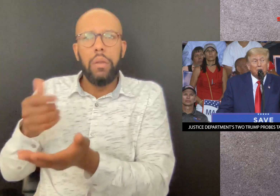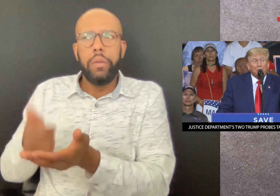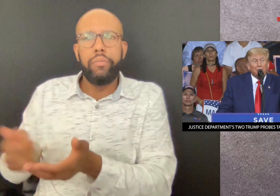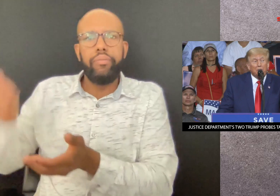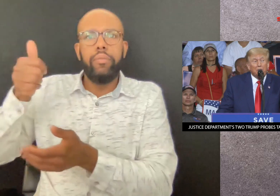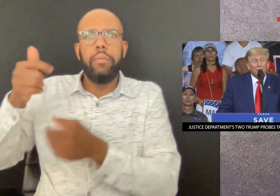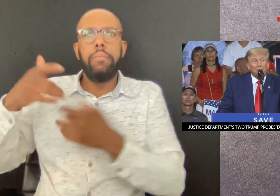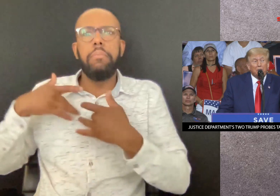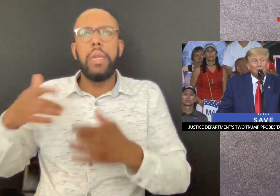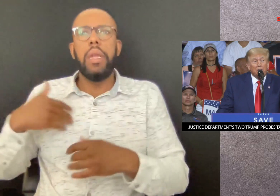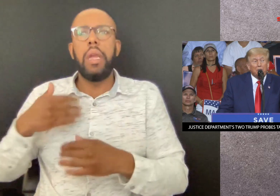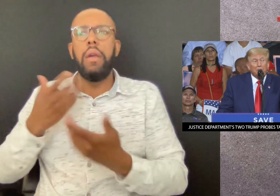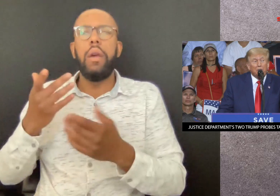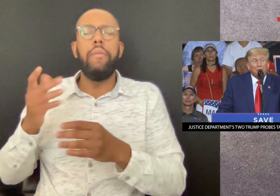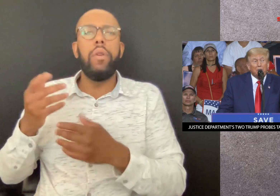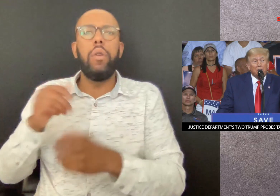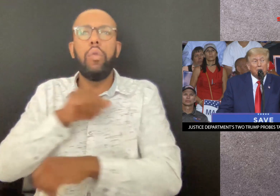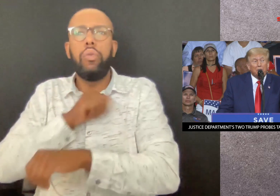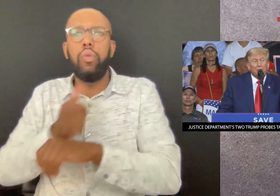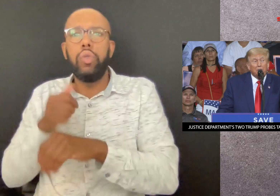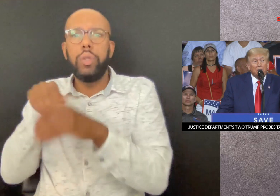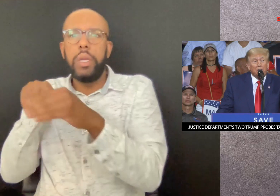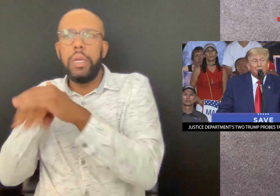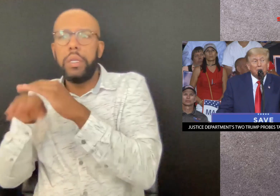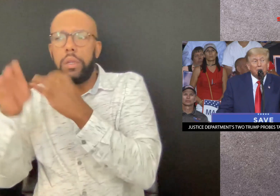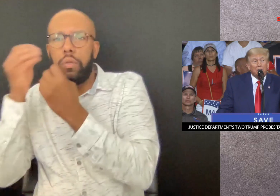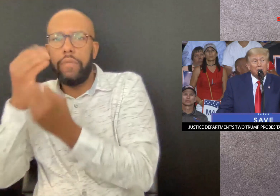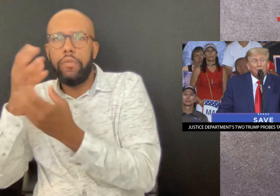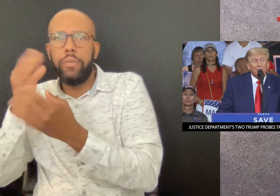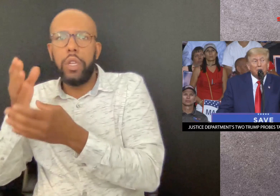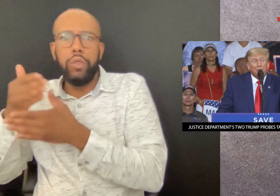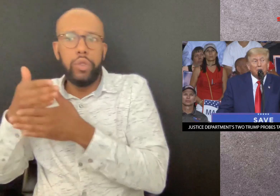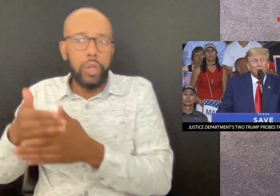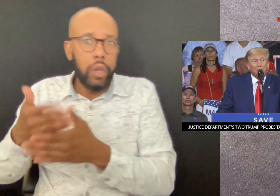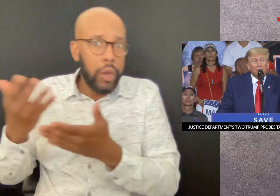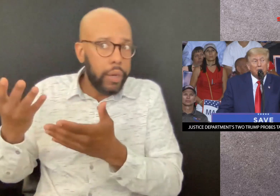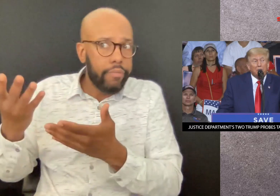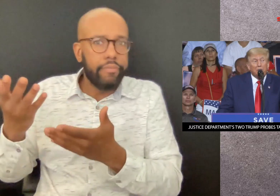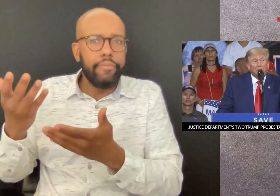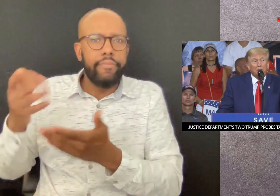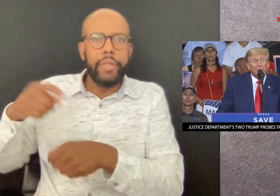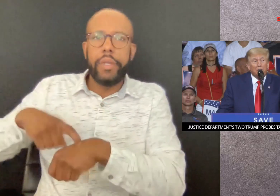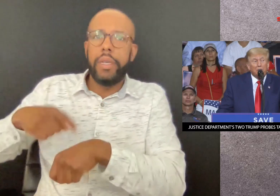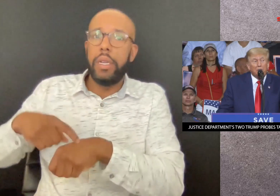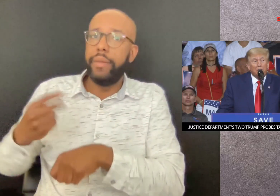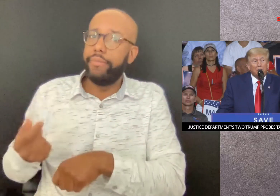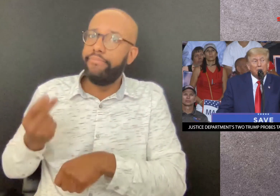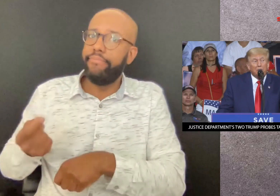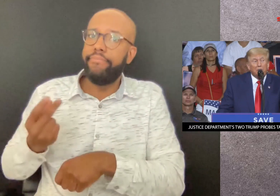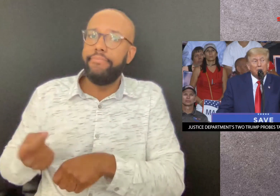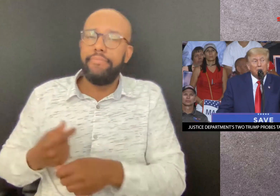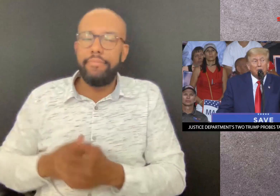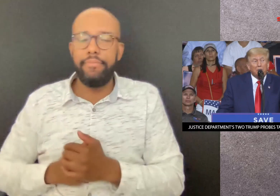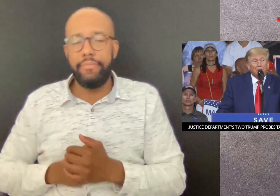even though a special master has been assigned to filter out privileged information and the clock is ticking